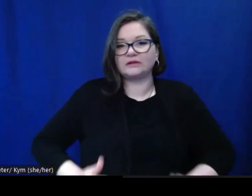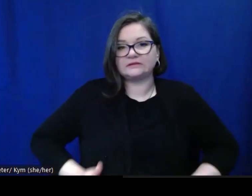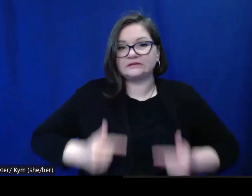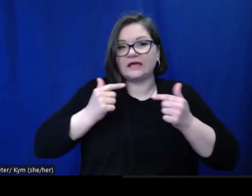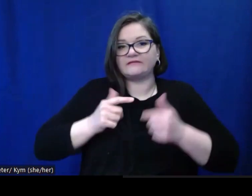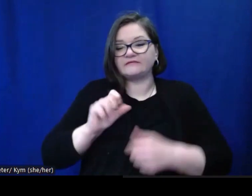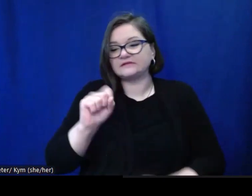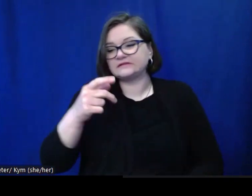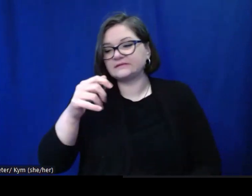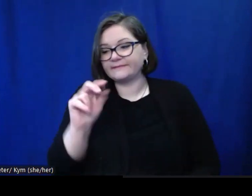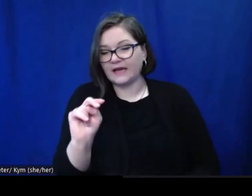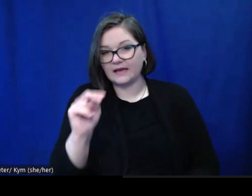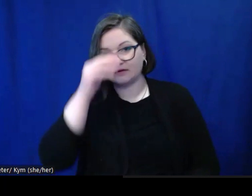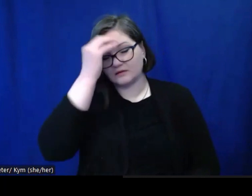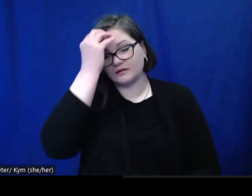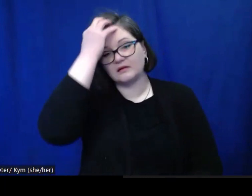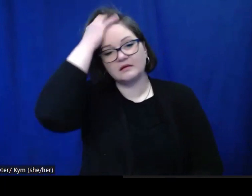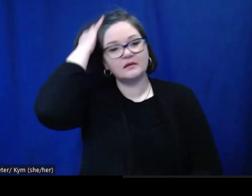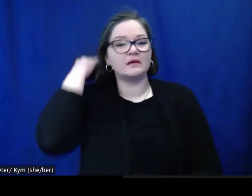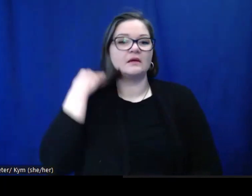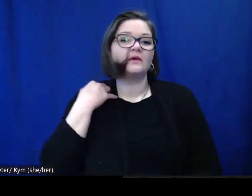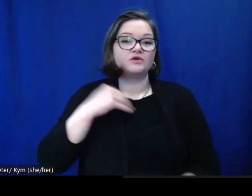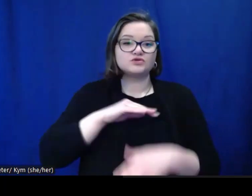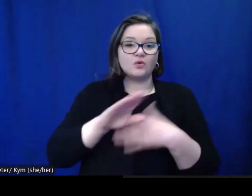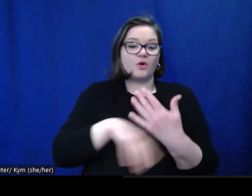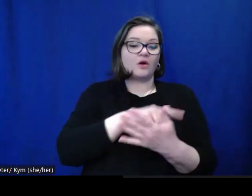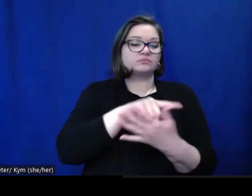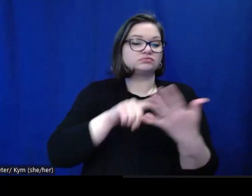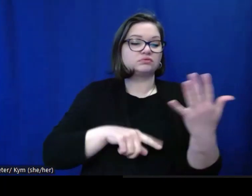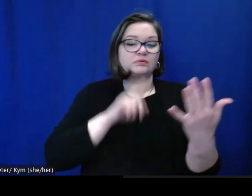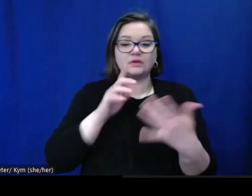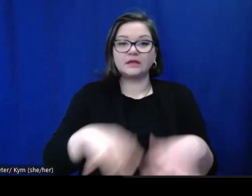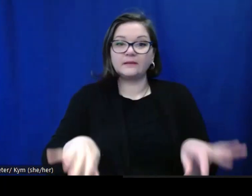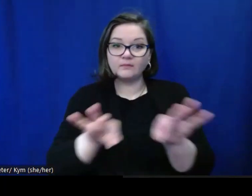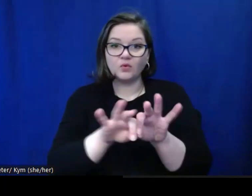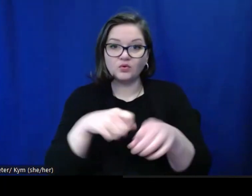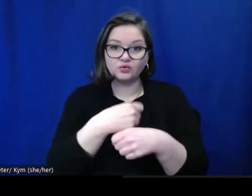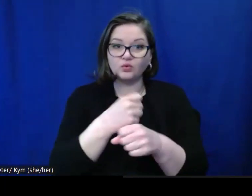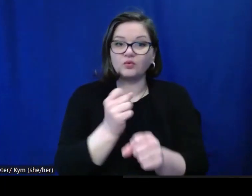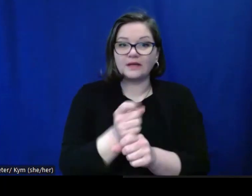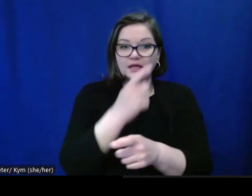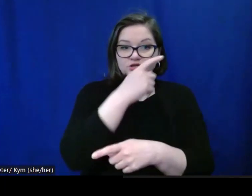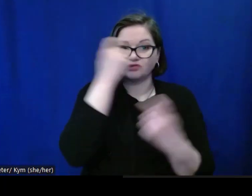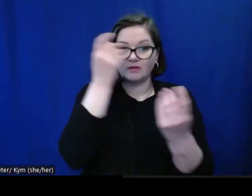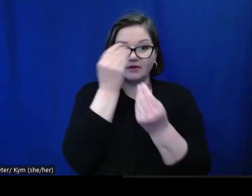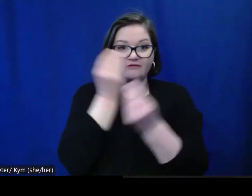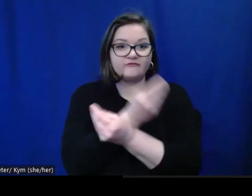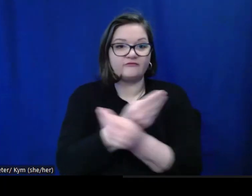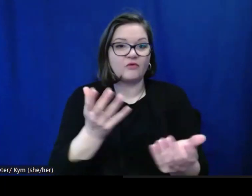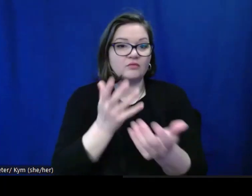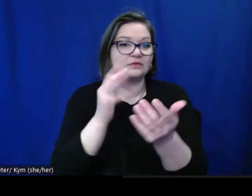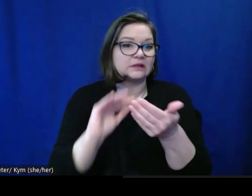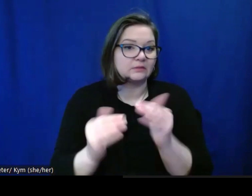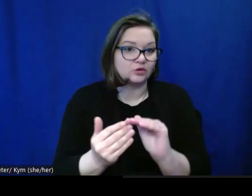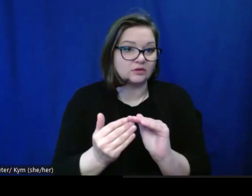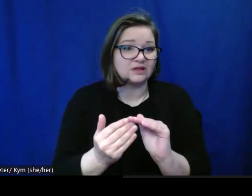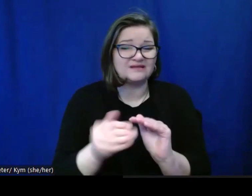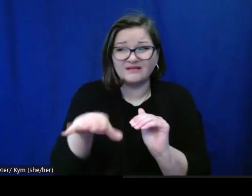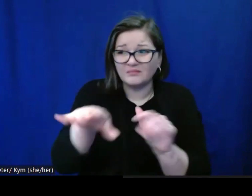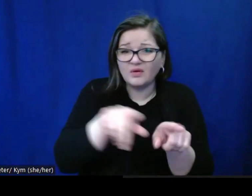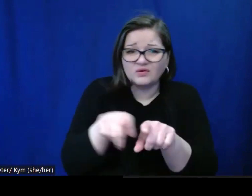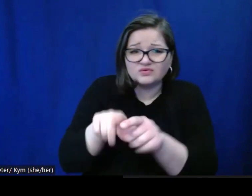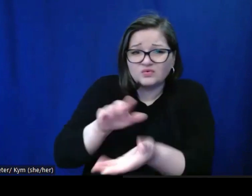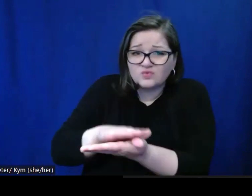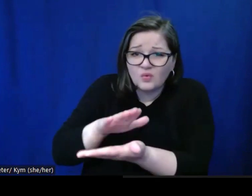perhaps. So all of these things are very important in creating our trauma-informed communities. Also schools.